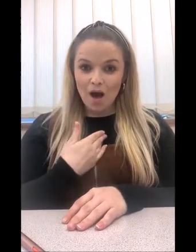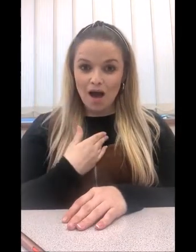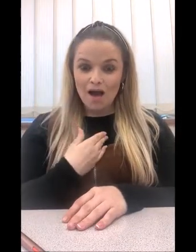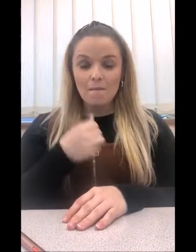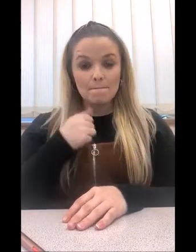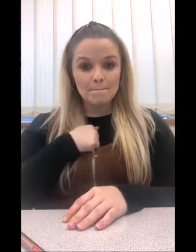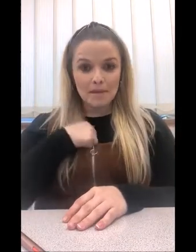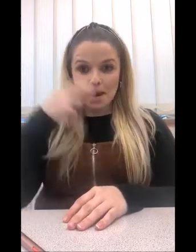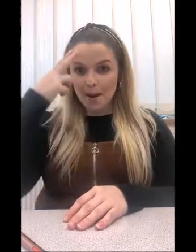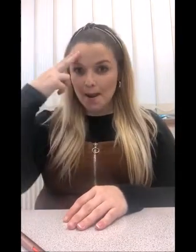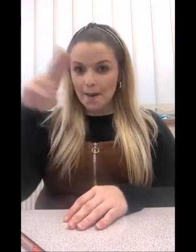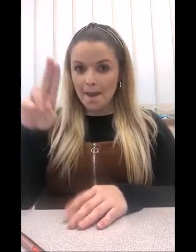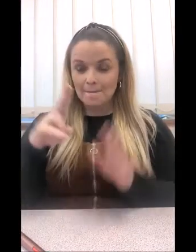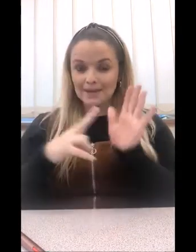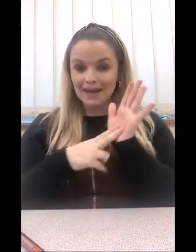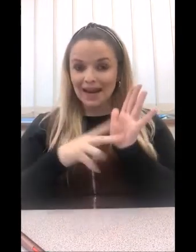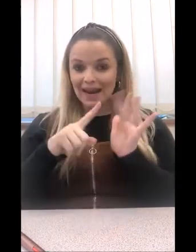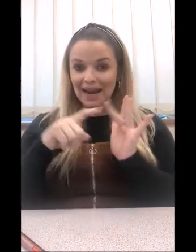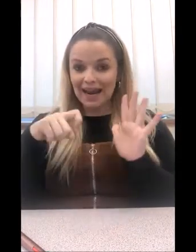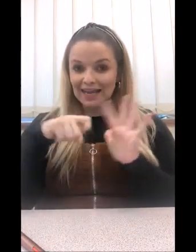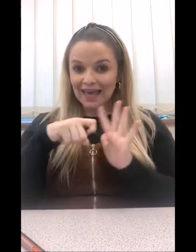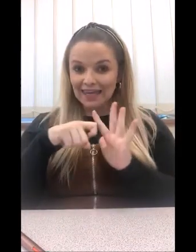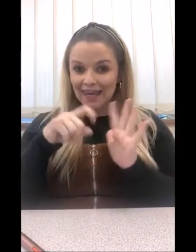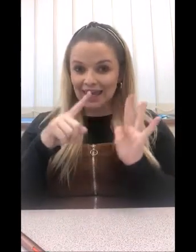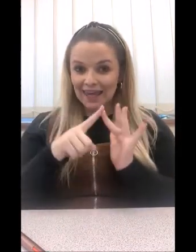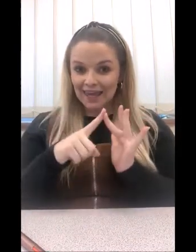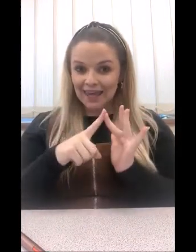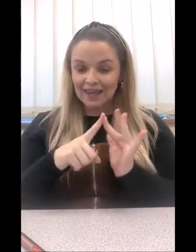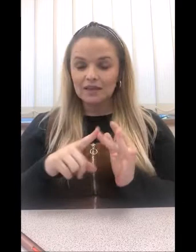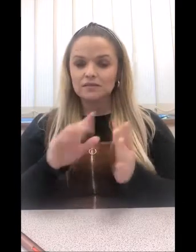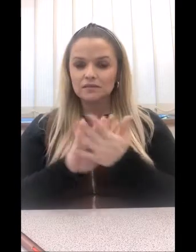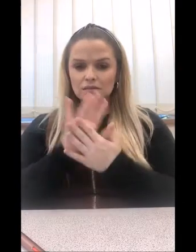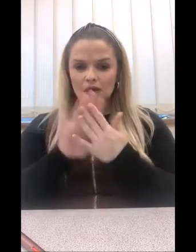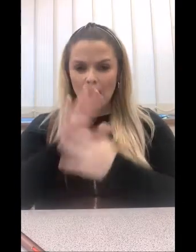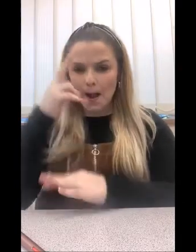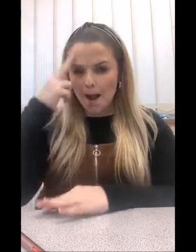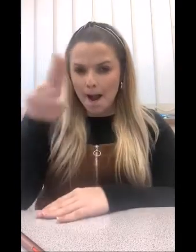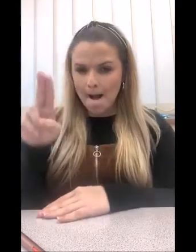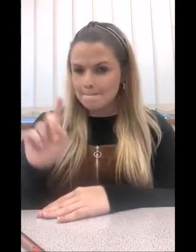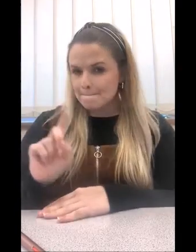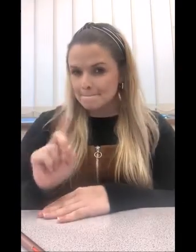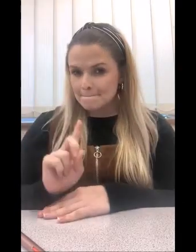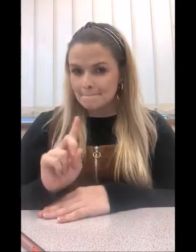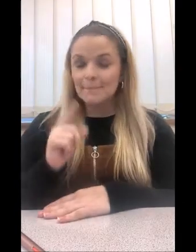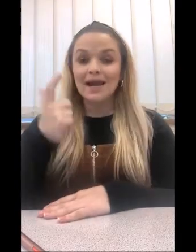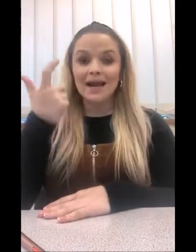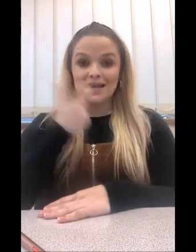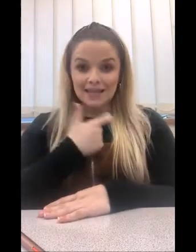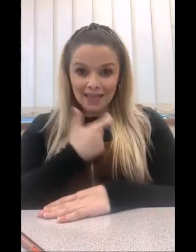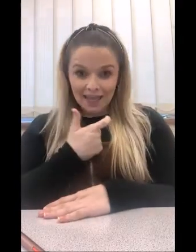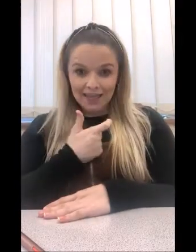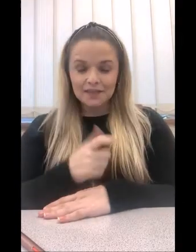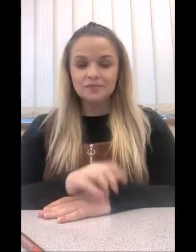Hello everyone, my name is Nikki. This is my sign name,